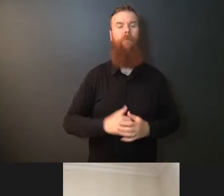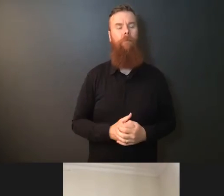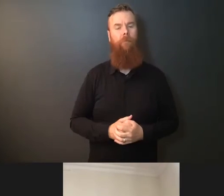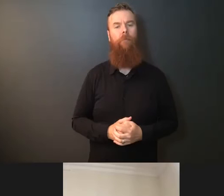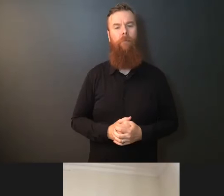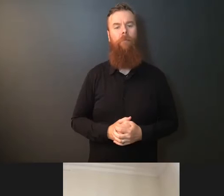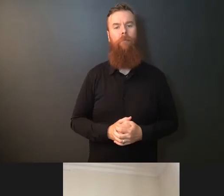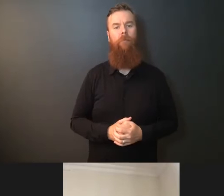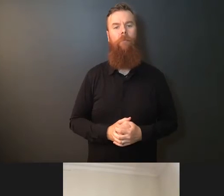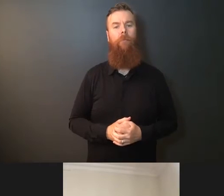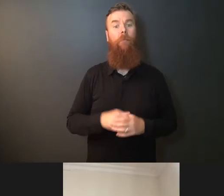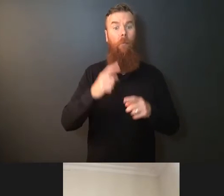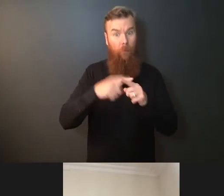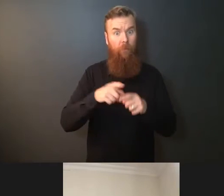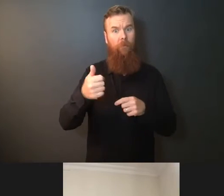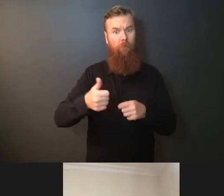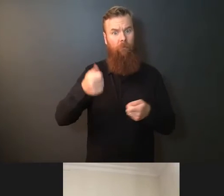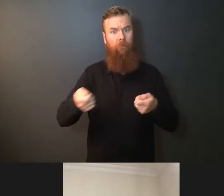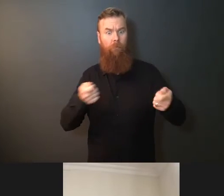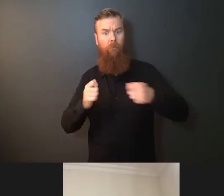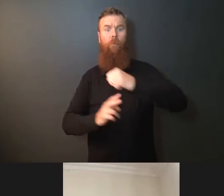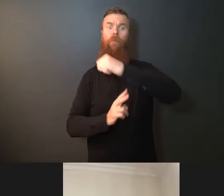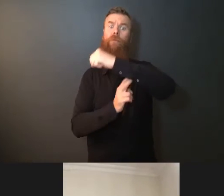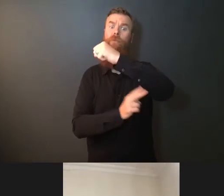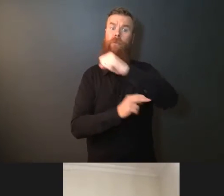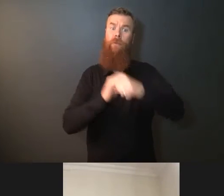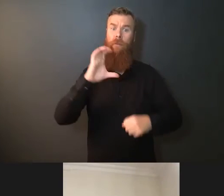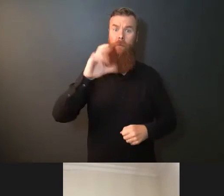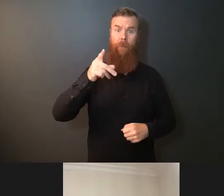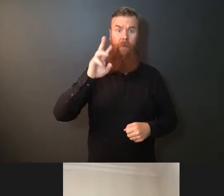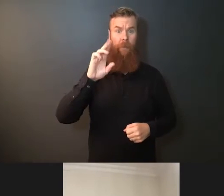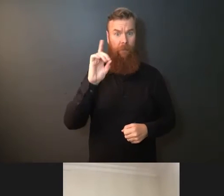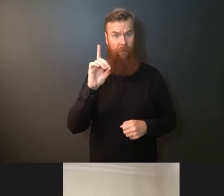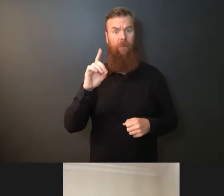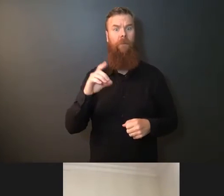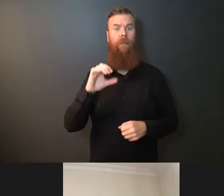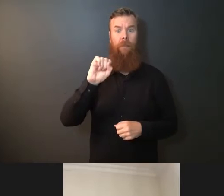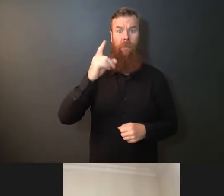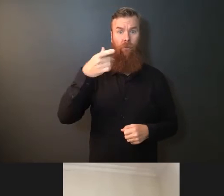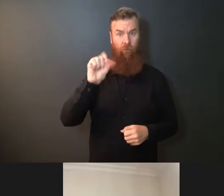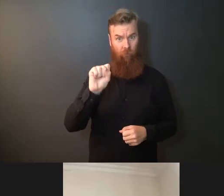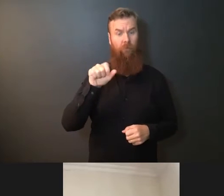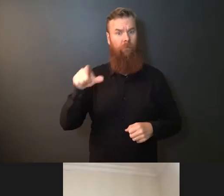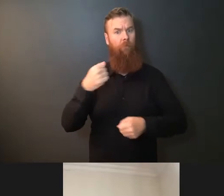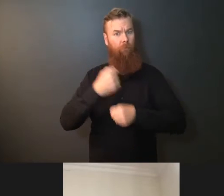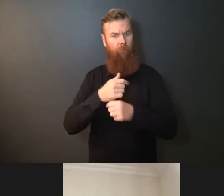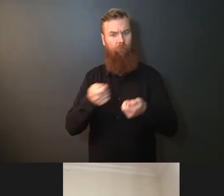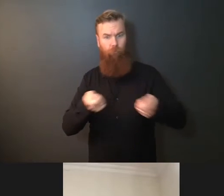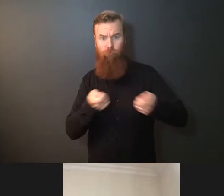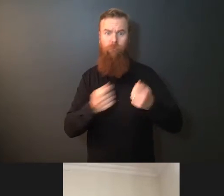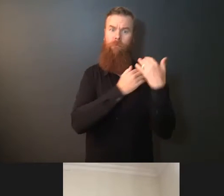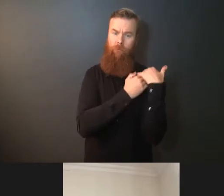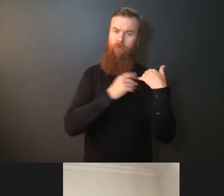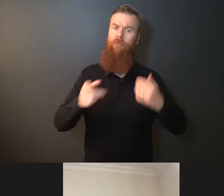of the Bridge CRPD SDGs mechanism, and especially in the TOT training